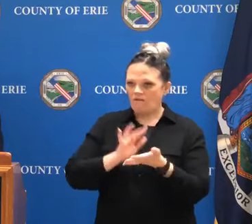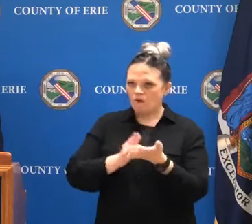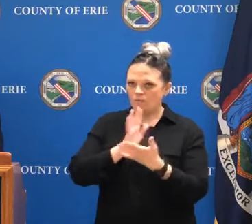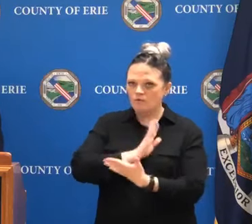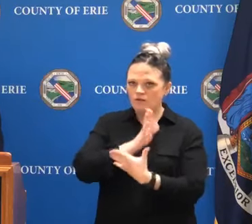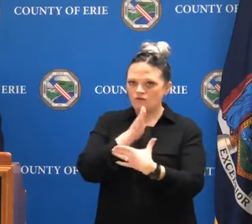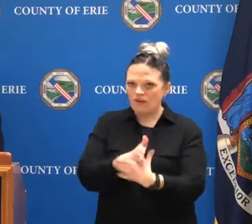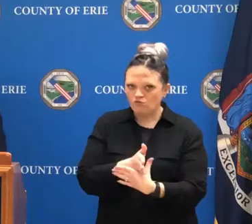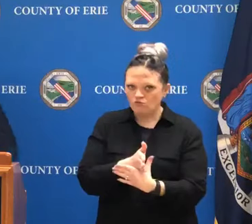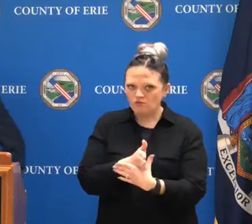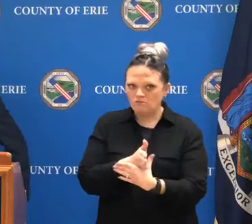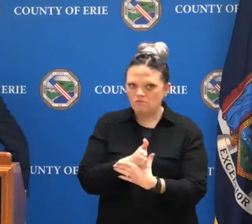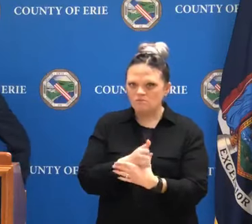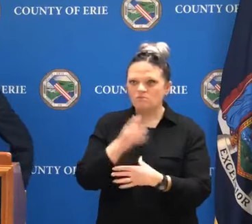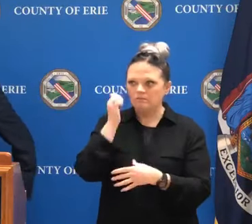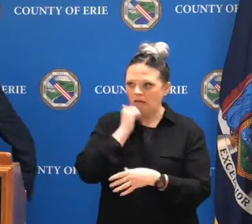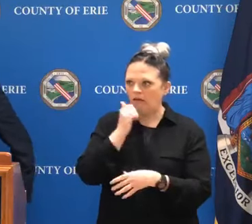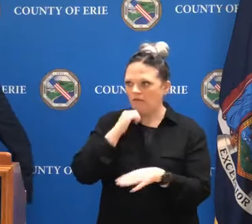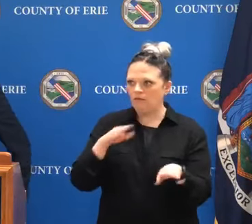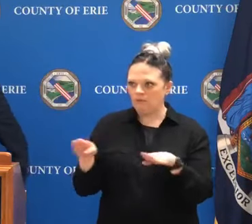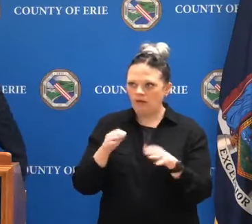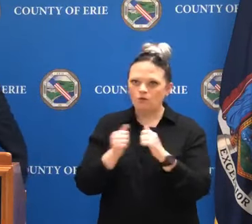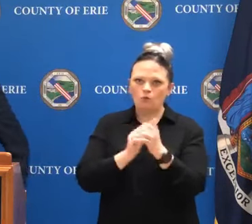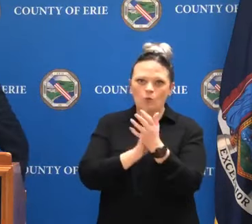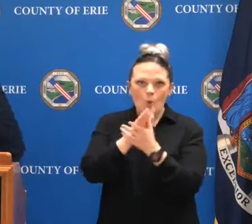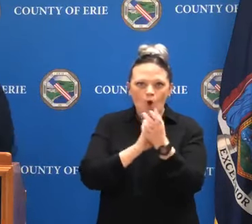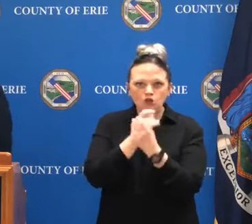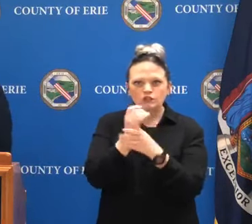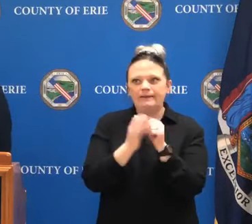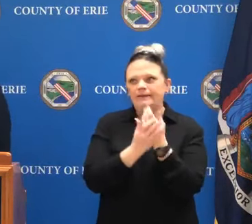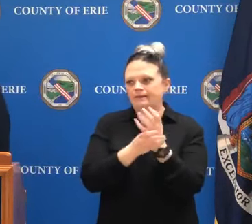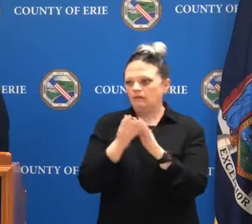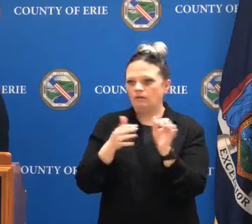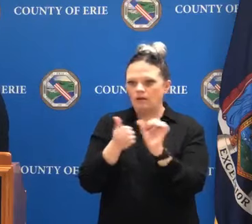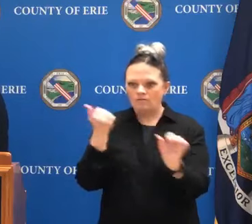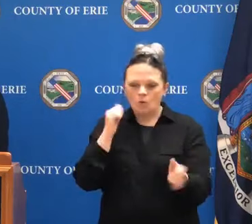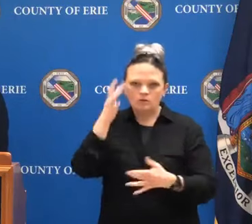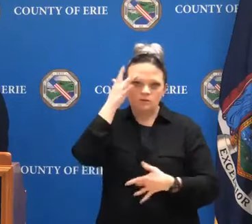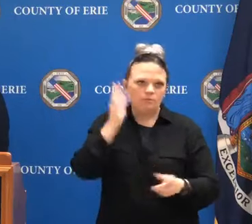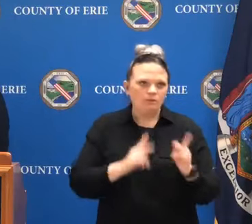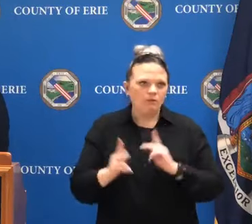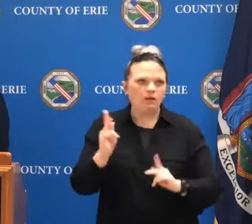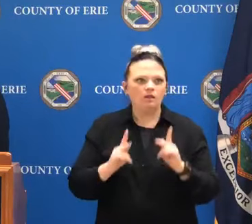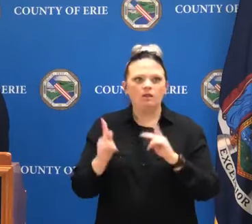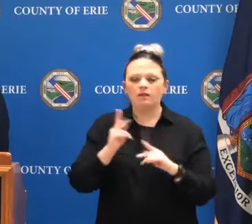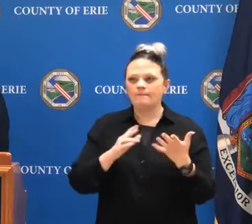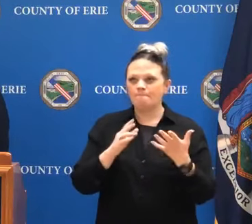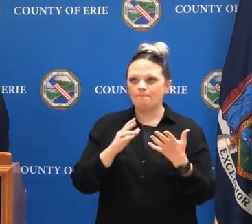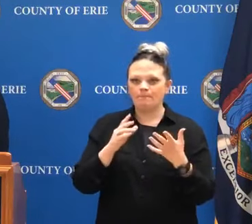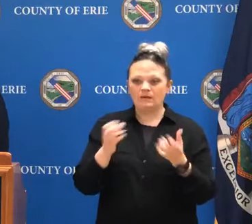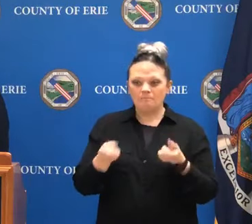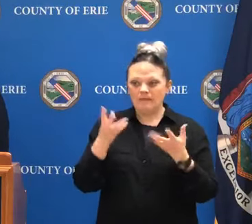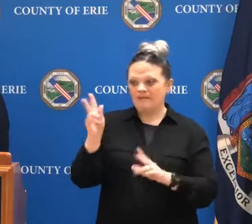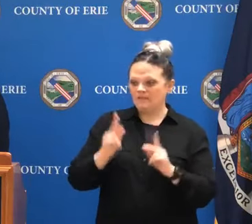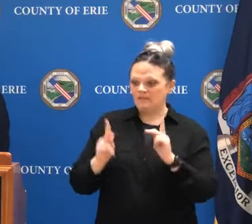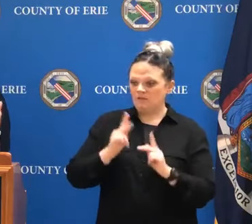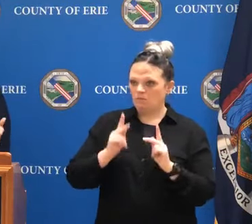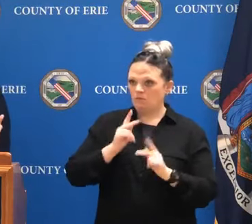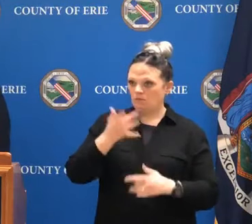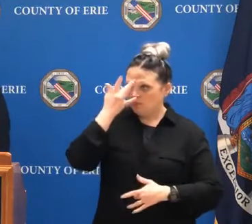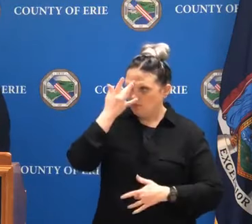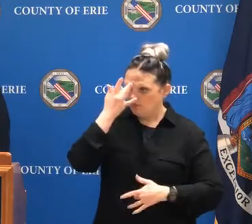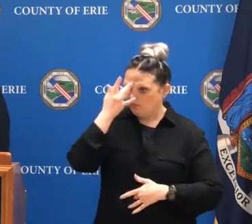into account in their daily behaviors with washing their hands, staying away from sick people, and many of these people were ill.